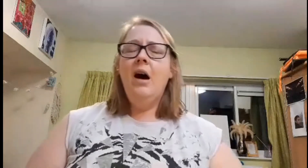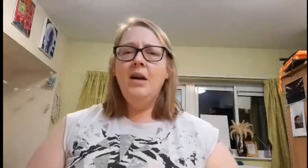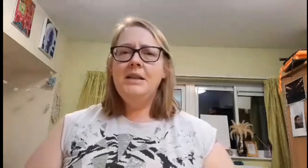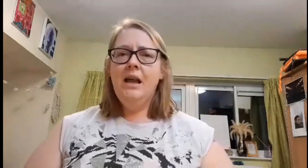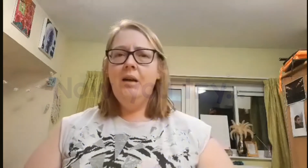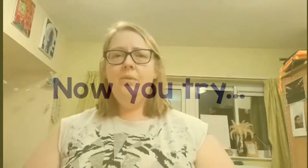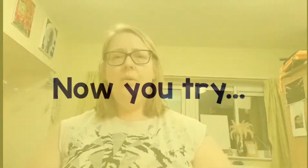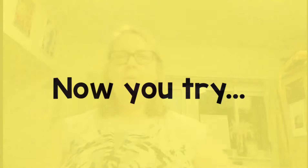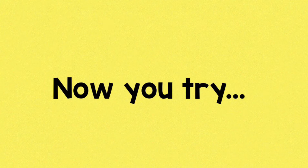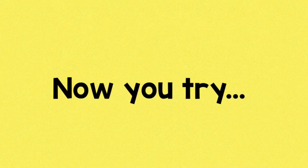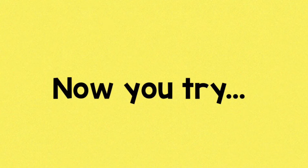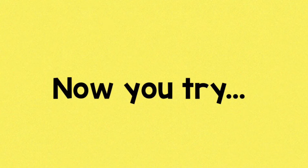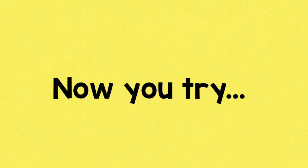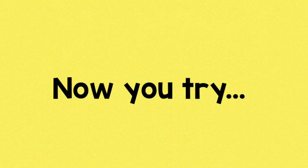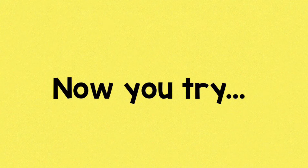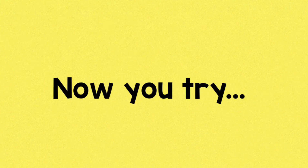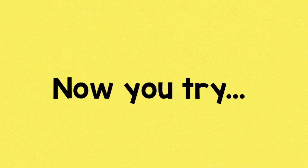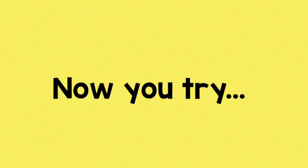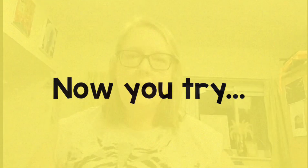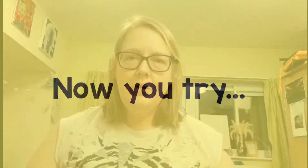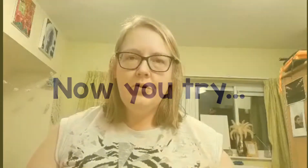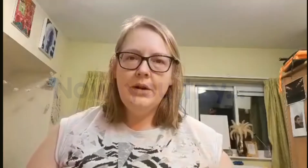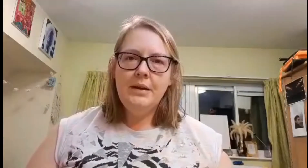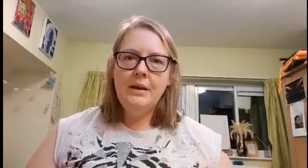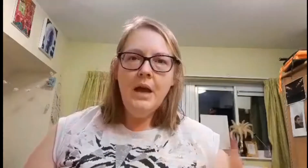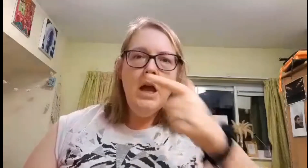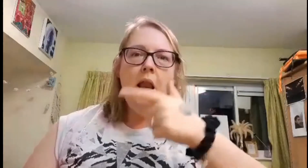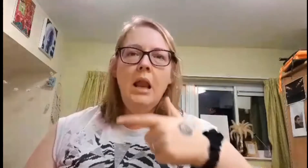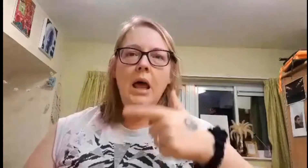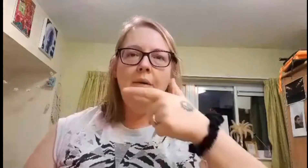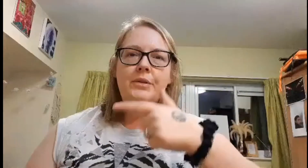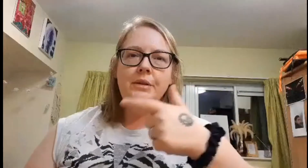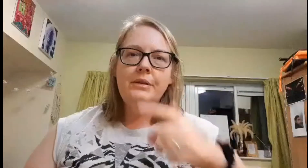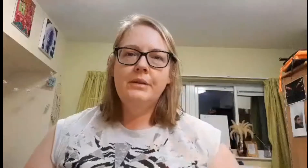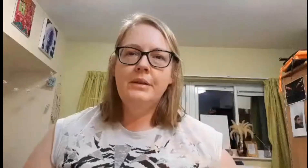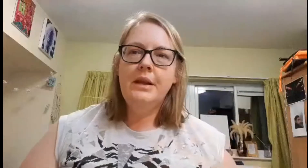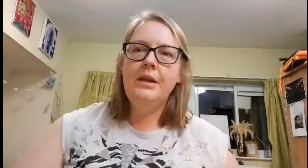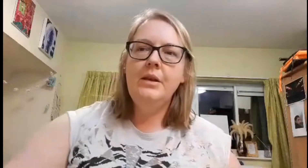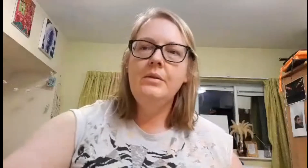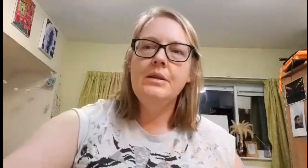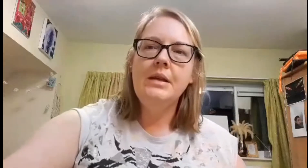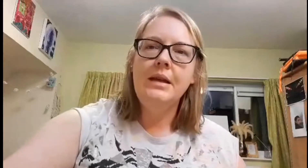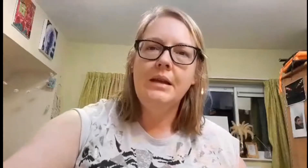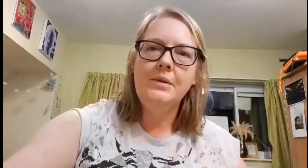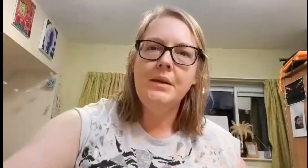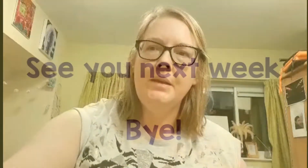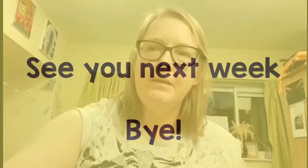Hearty laugh. Now you try. Laughter. Thank you. See you again next week.